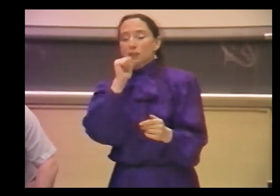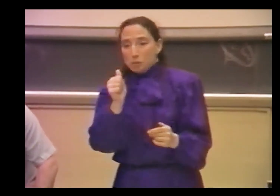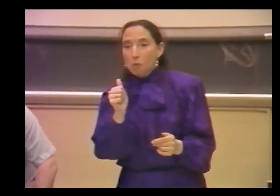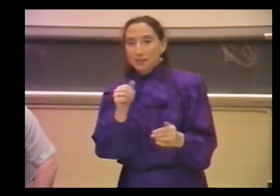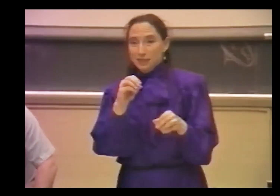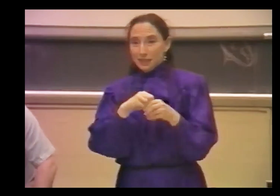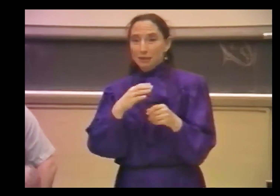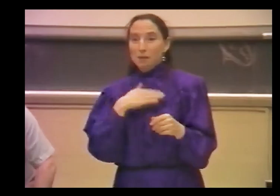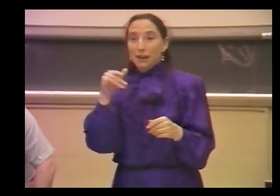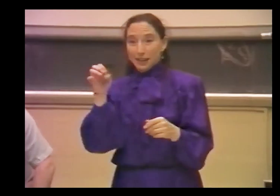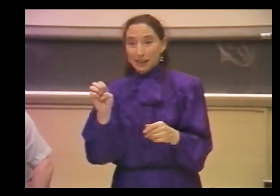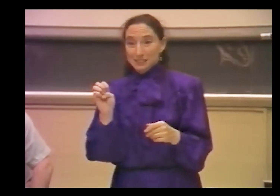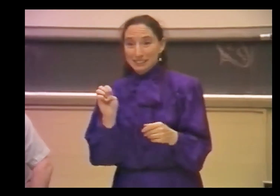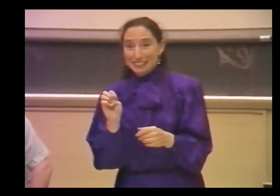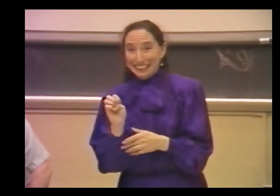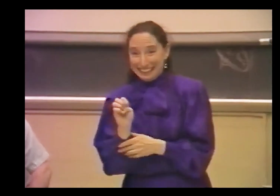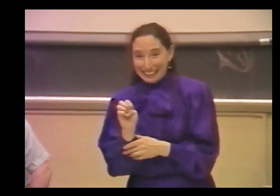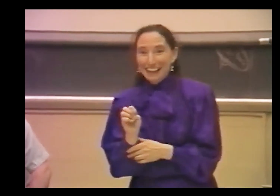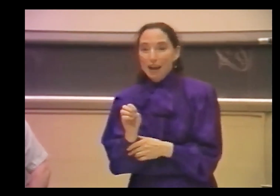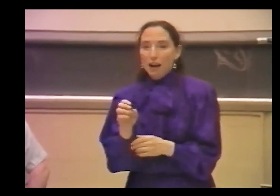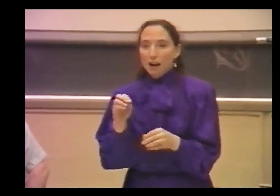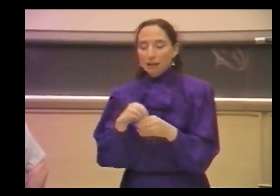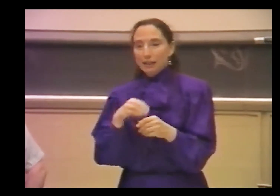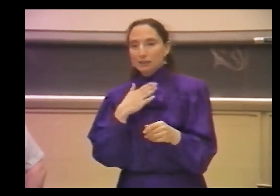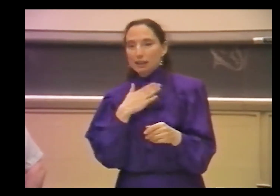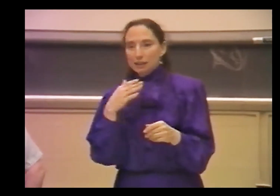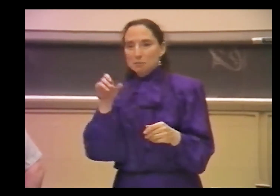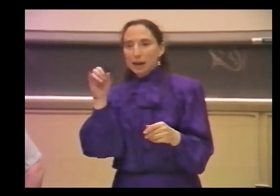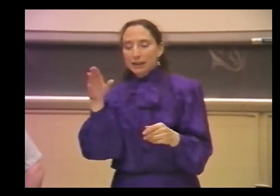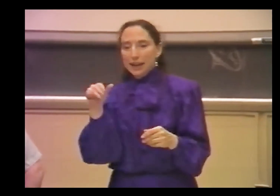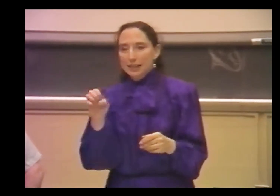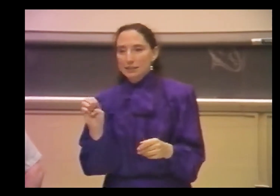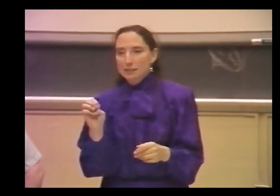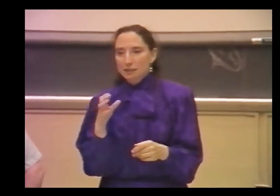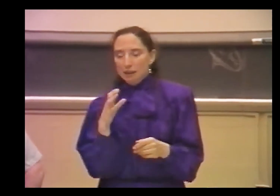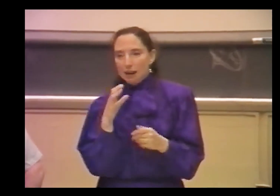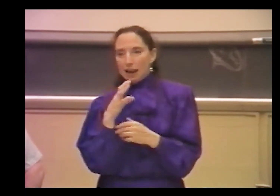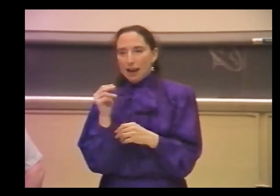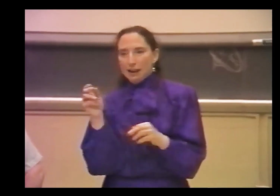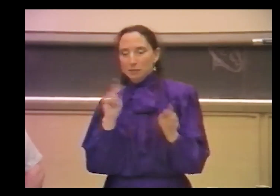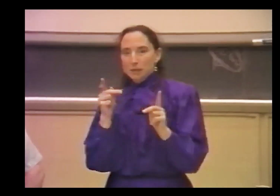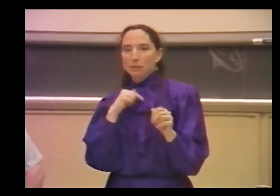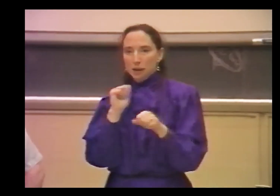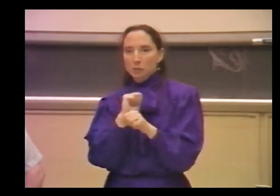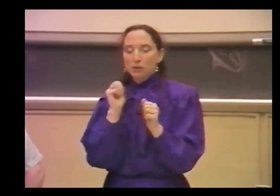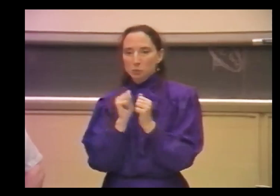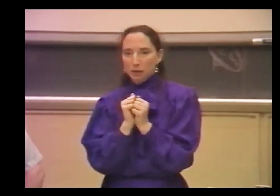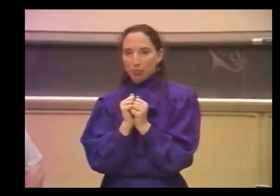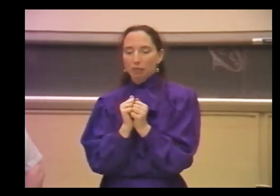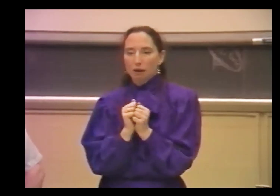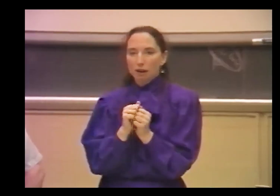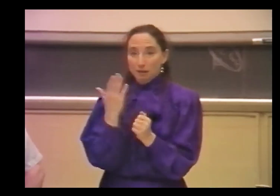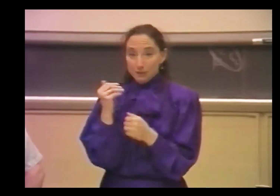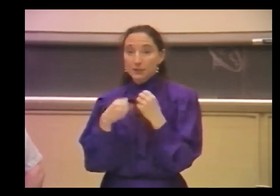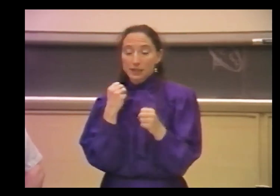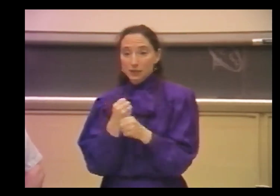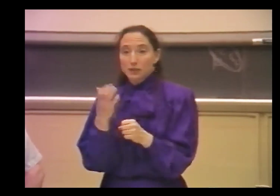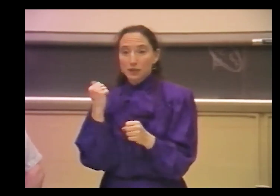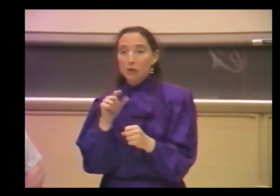it wasn't in my case. In my case, and the people I worked with 15 years ago,